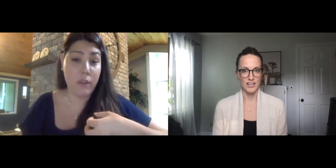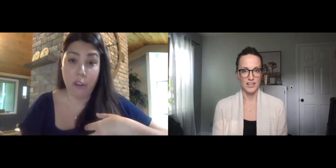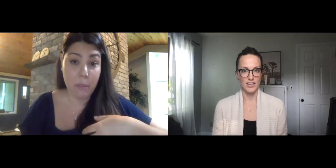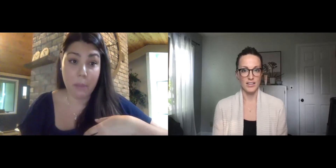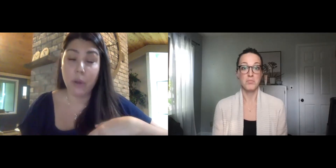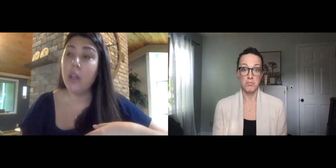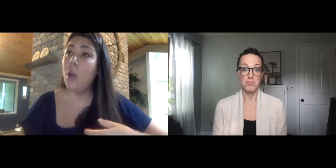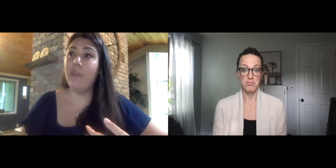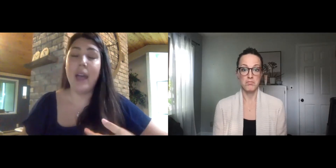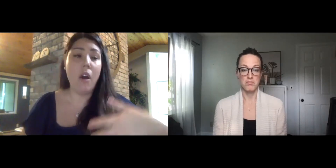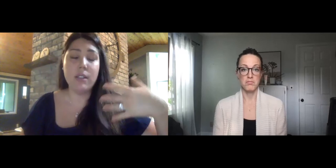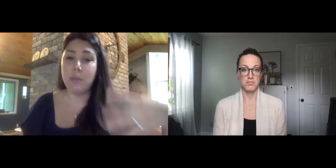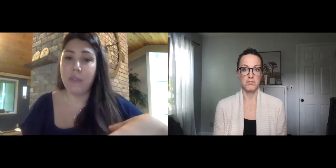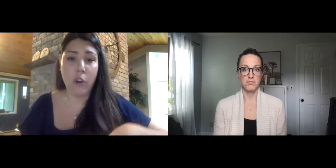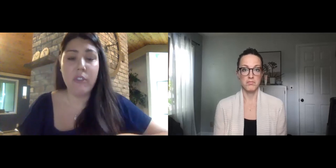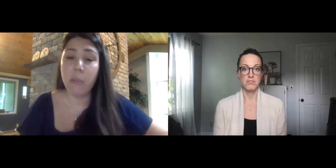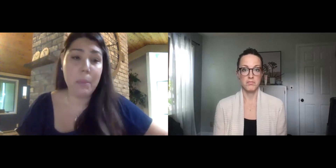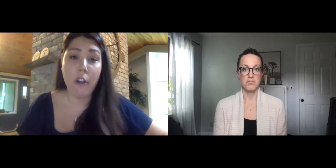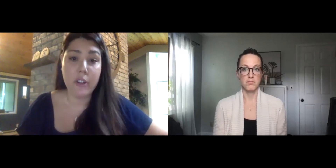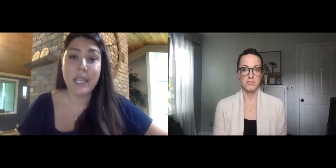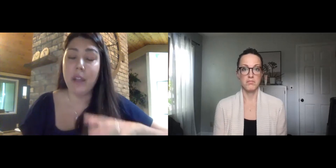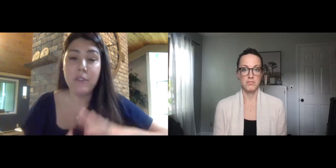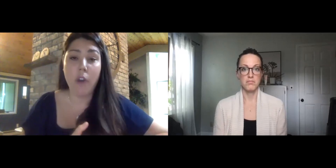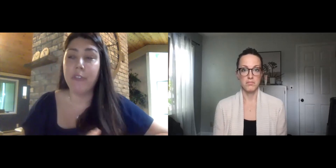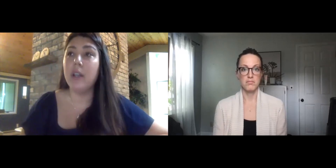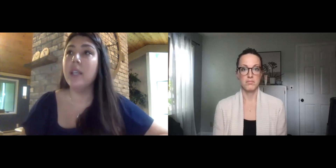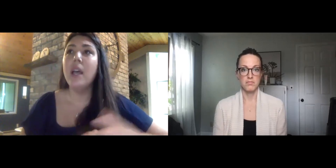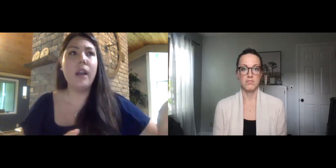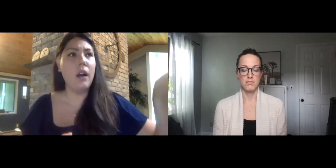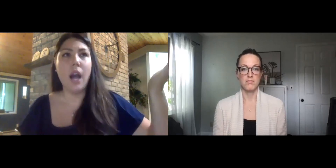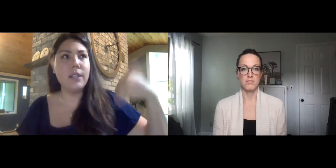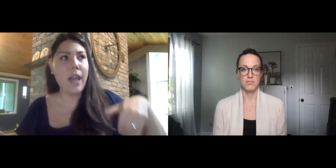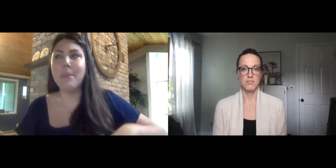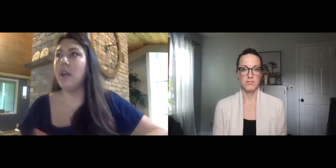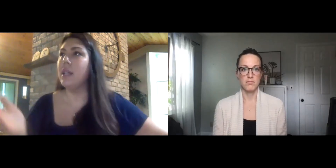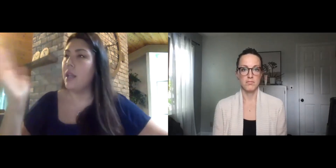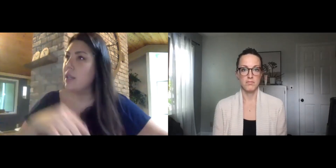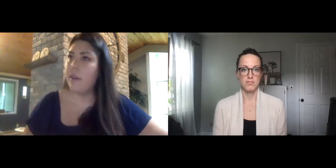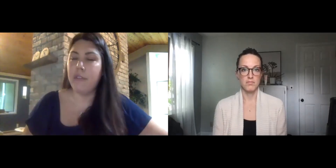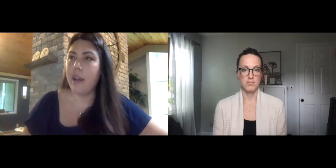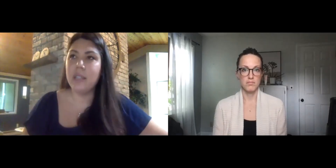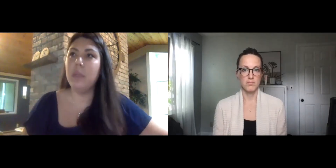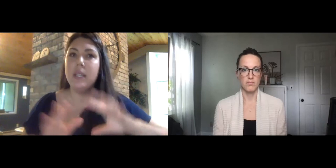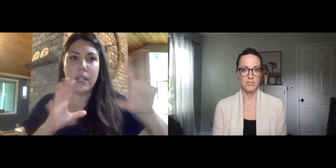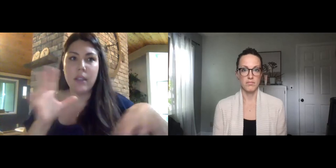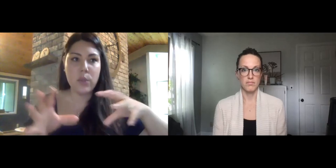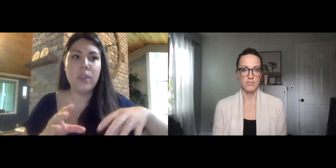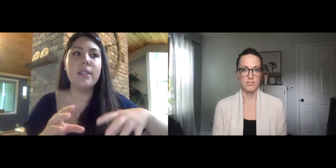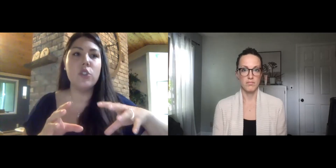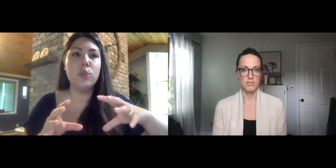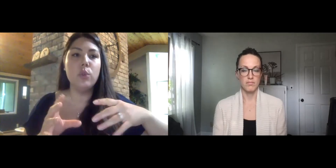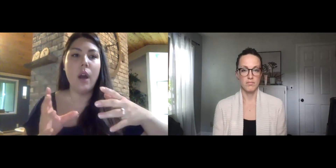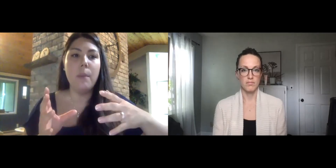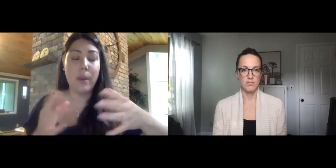and hard of hearing people. We've had awesome deaf and hard of hearing people on our team that have taught for us, gone to Amazon, gone to Verizon Media, done things with